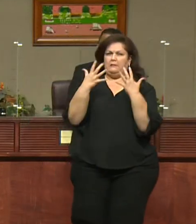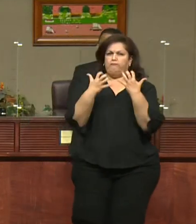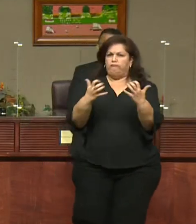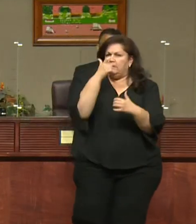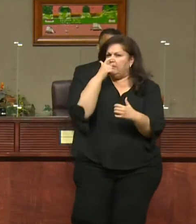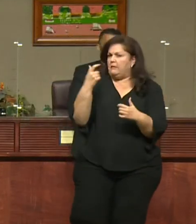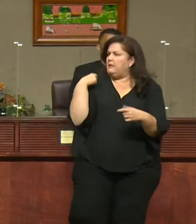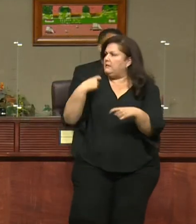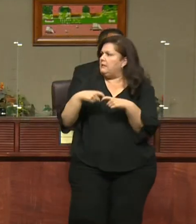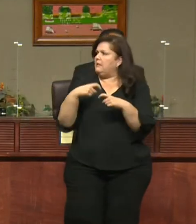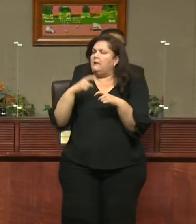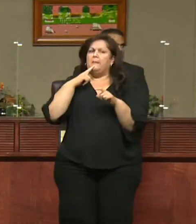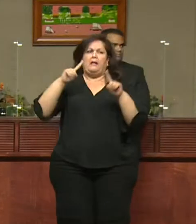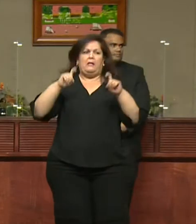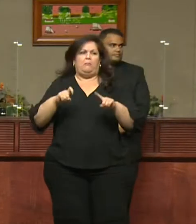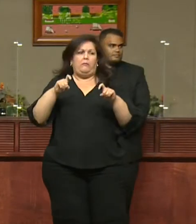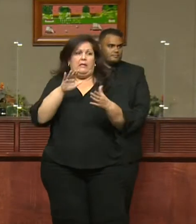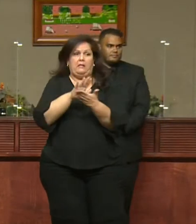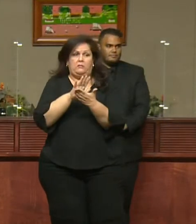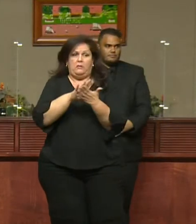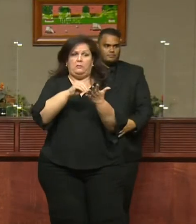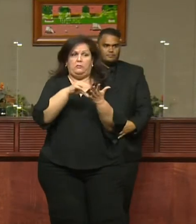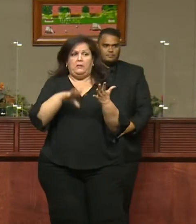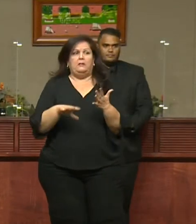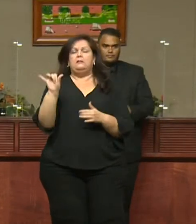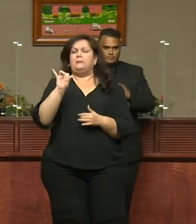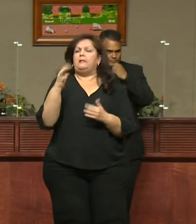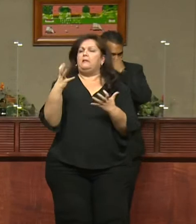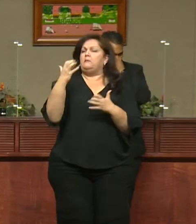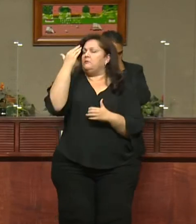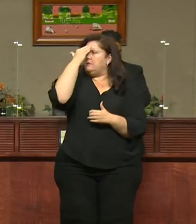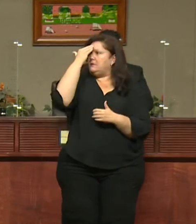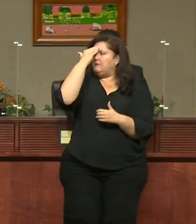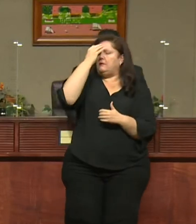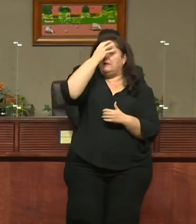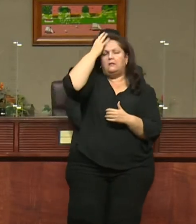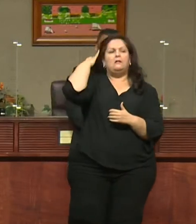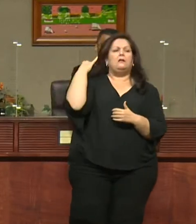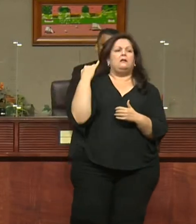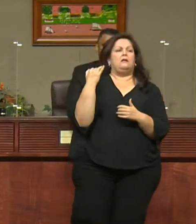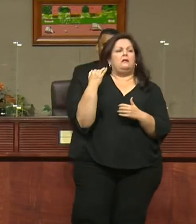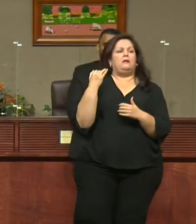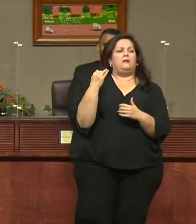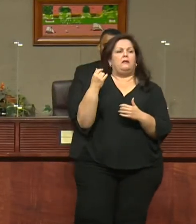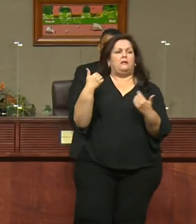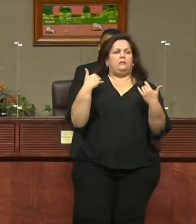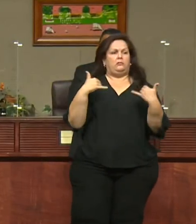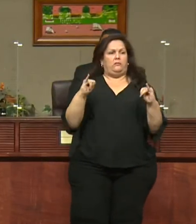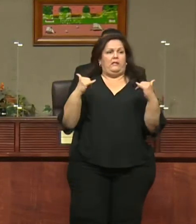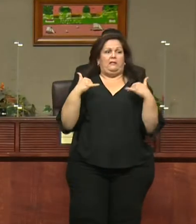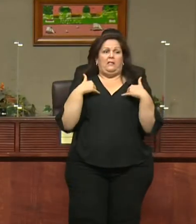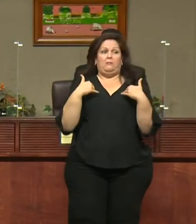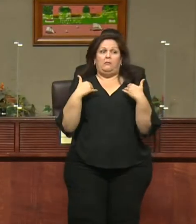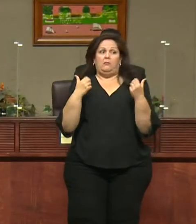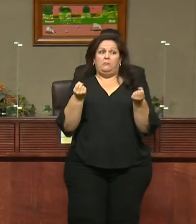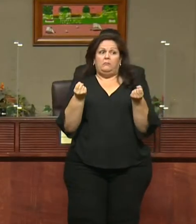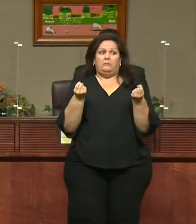pruebas para los alumnos de las escuelas. Y segundo, quisiéramos saber, en vista de que tenemos todavía un gran porcentaje,